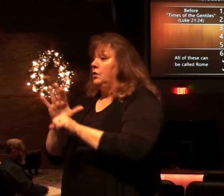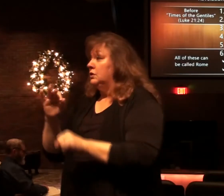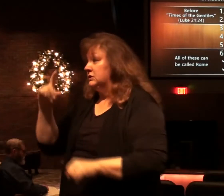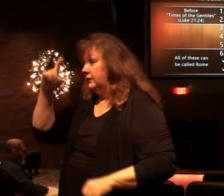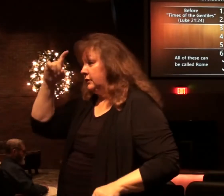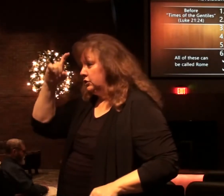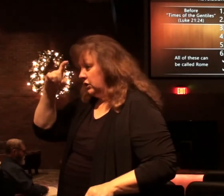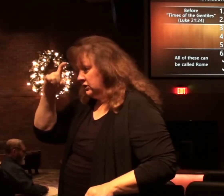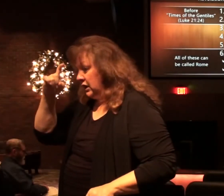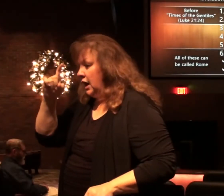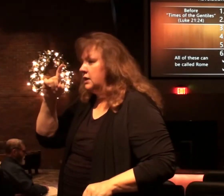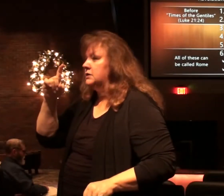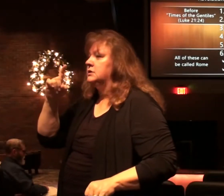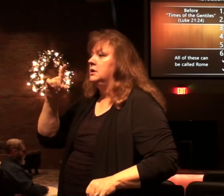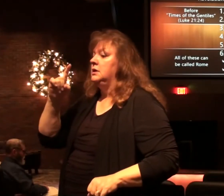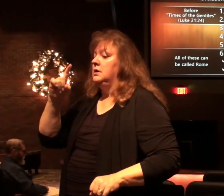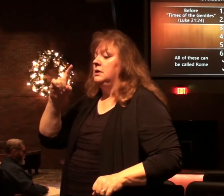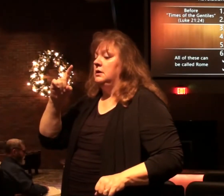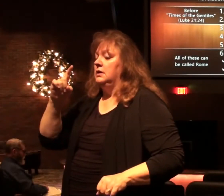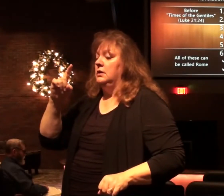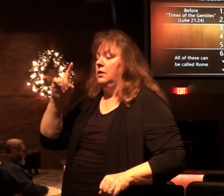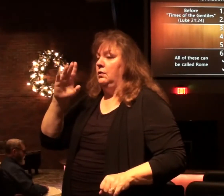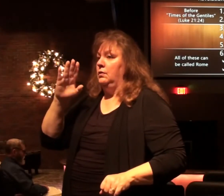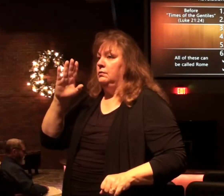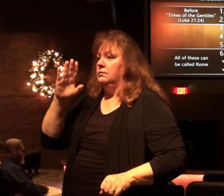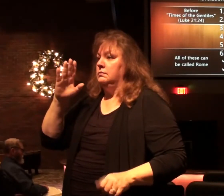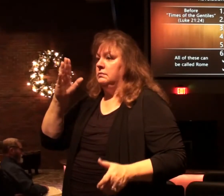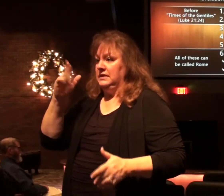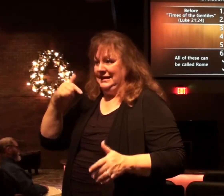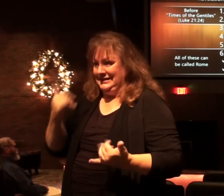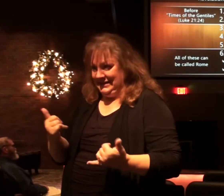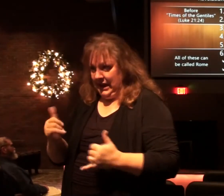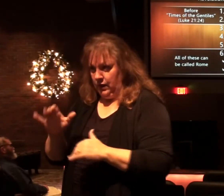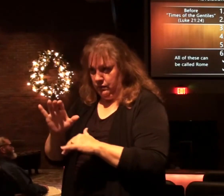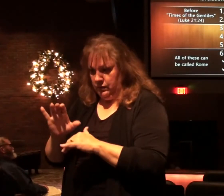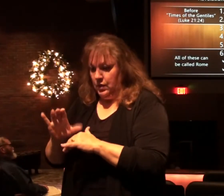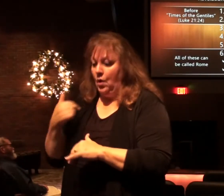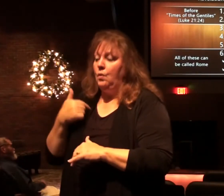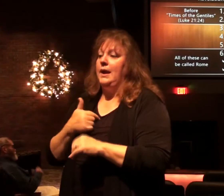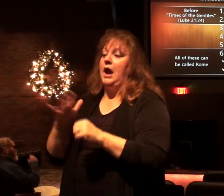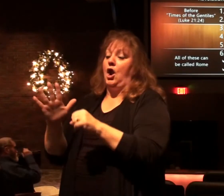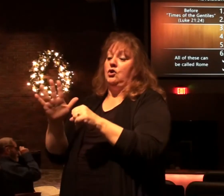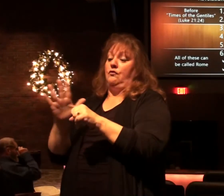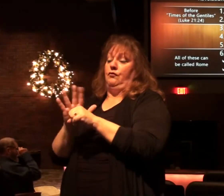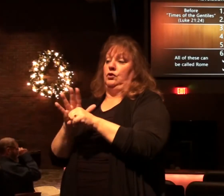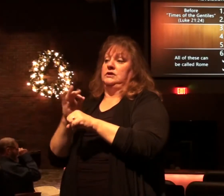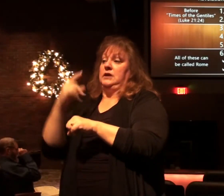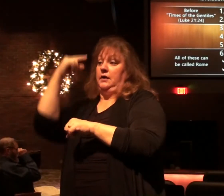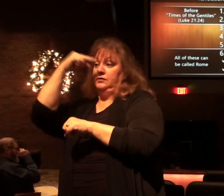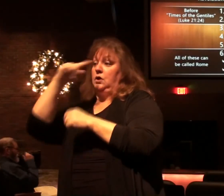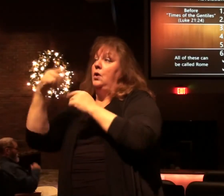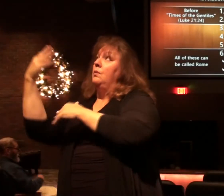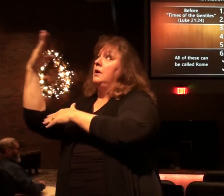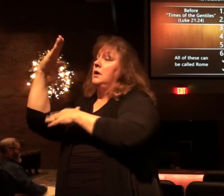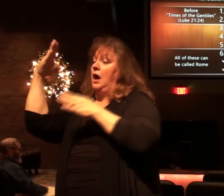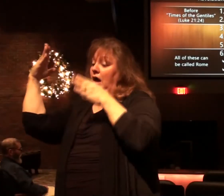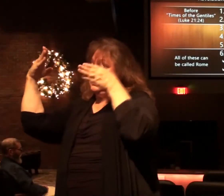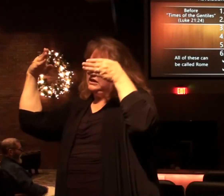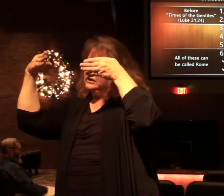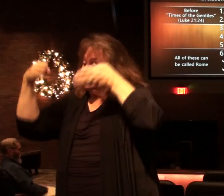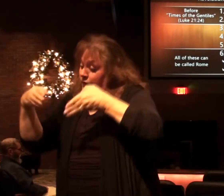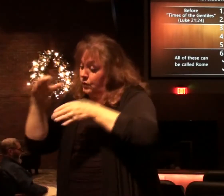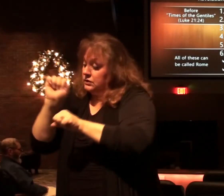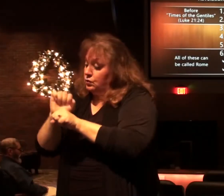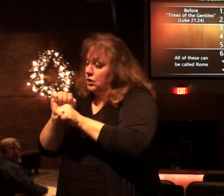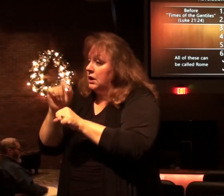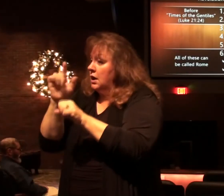Gentiles will be fulfilled in that sense. So that we live in the time, the fullness of the Gentiles, when God is focusing his work